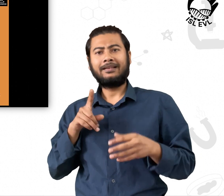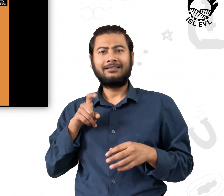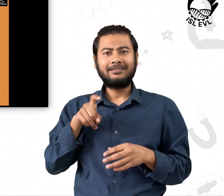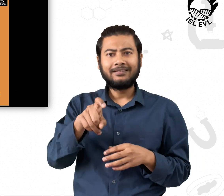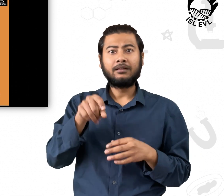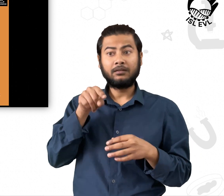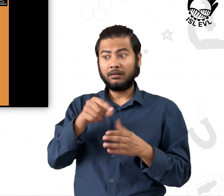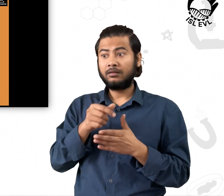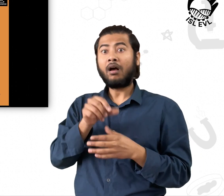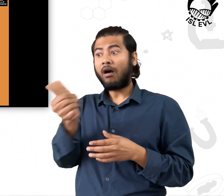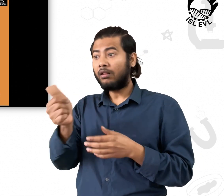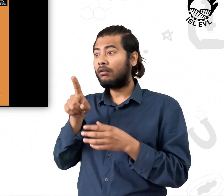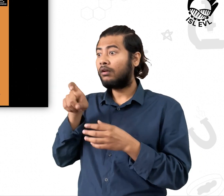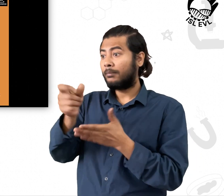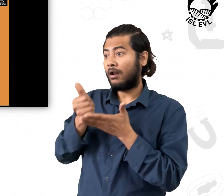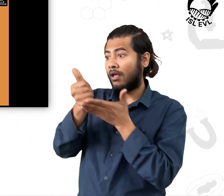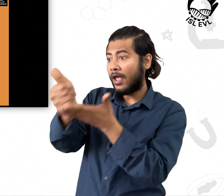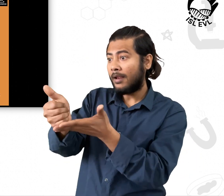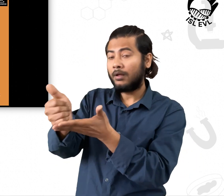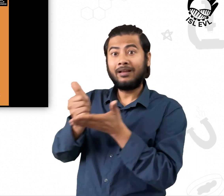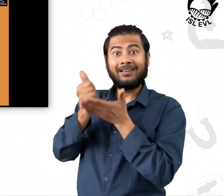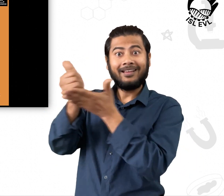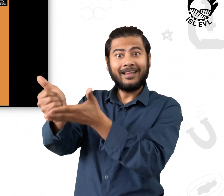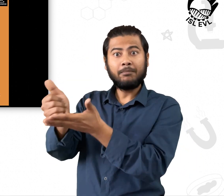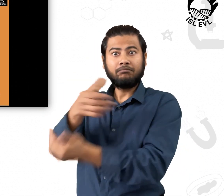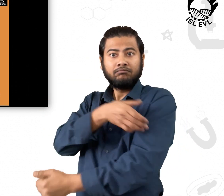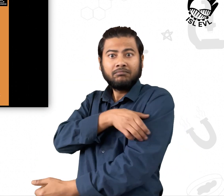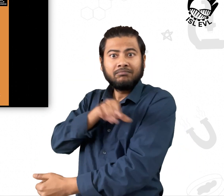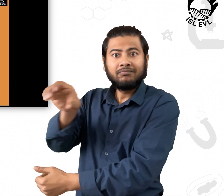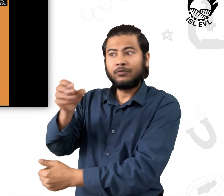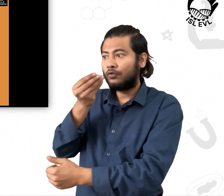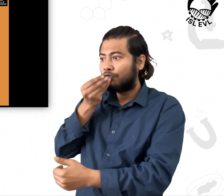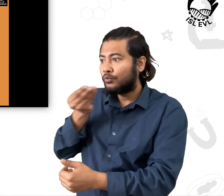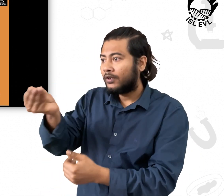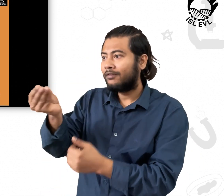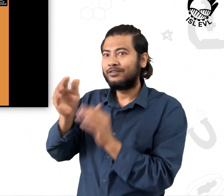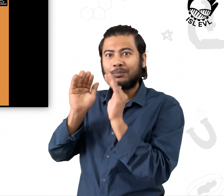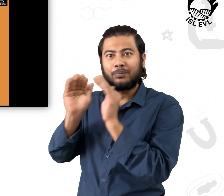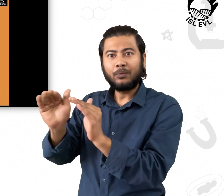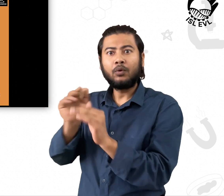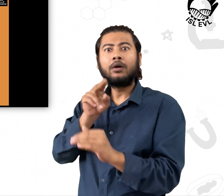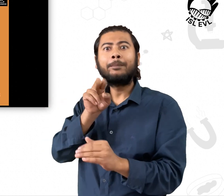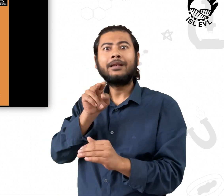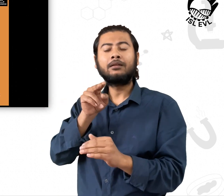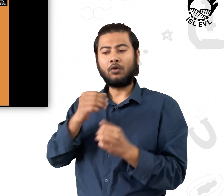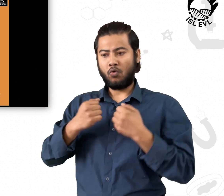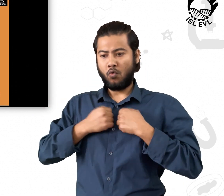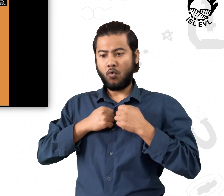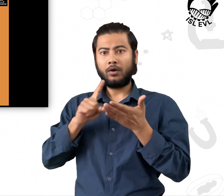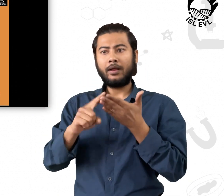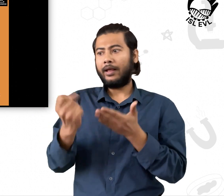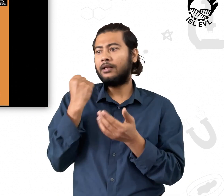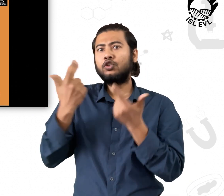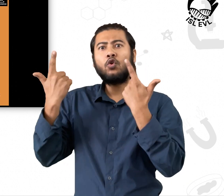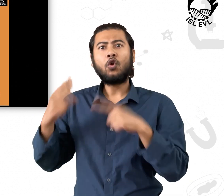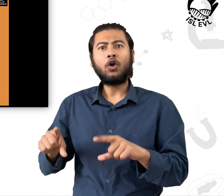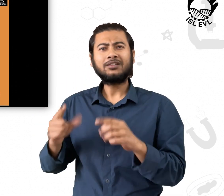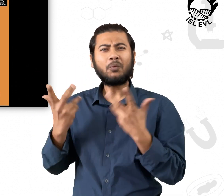another organism, and I mean by helping, I mean actual helping, you're investing your energy or resources, right?